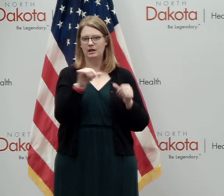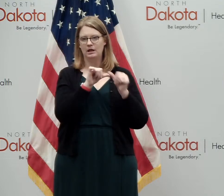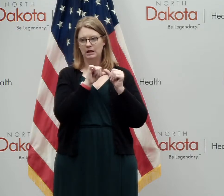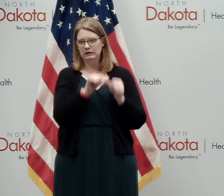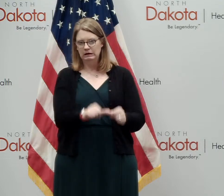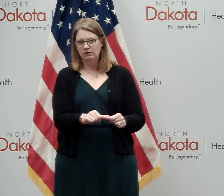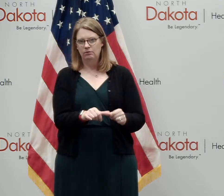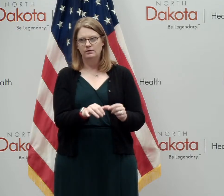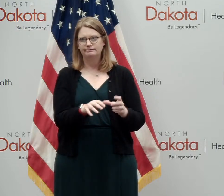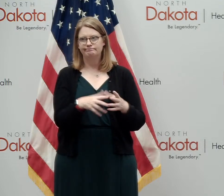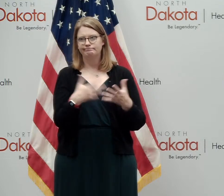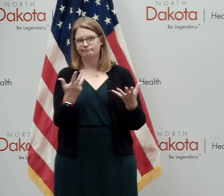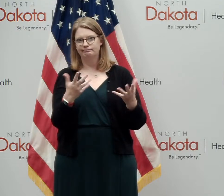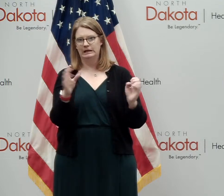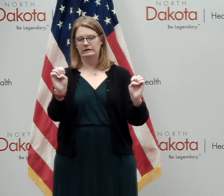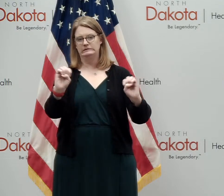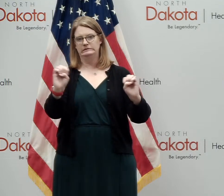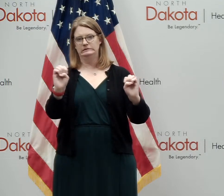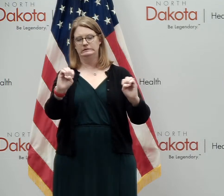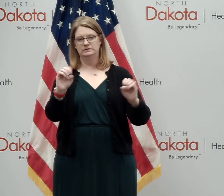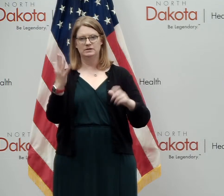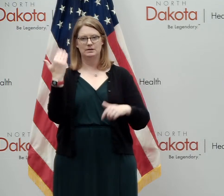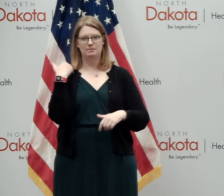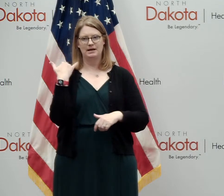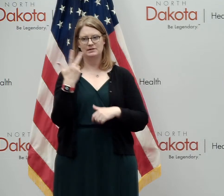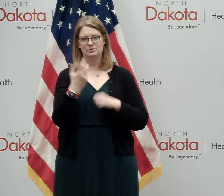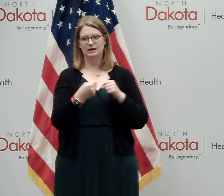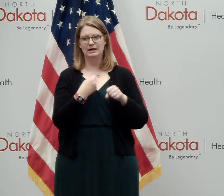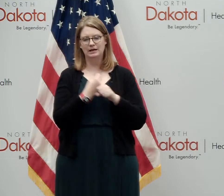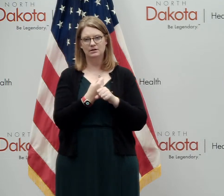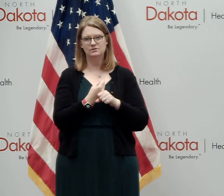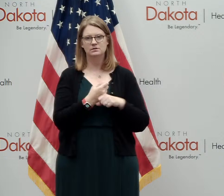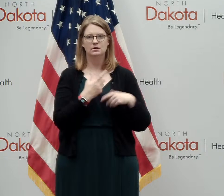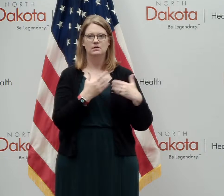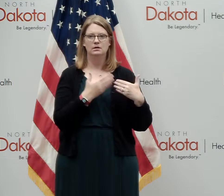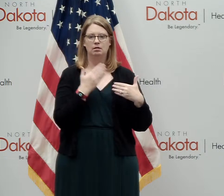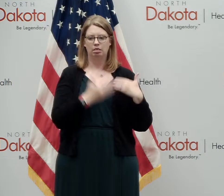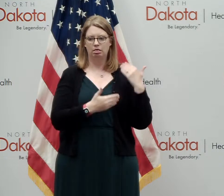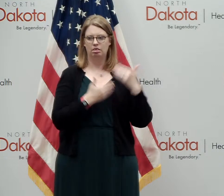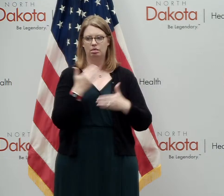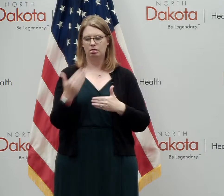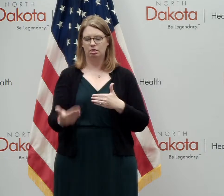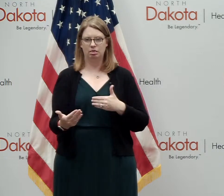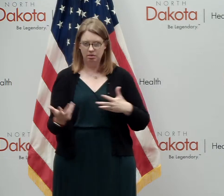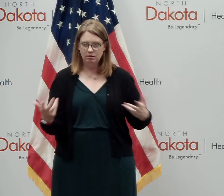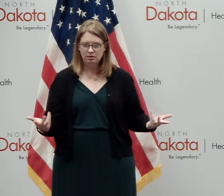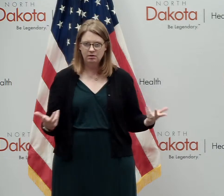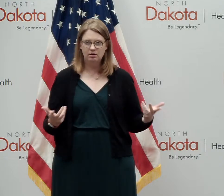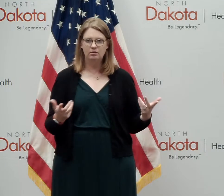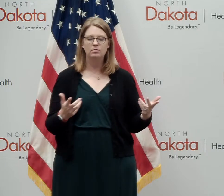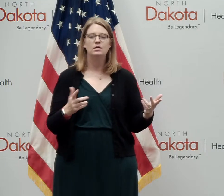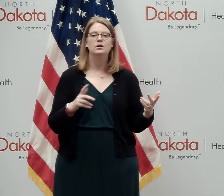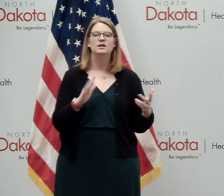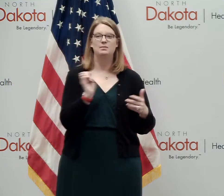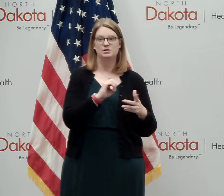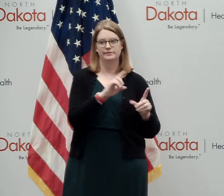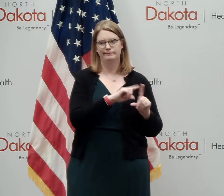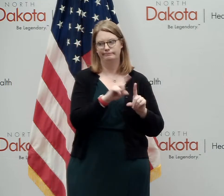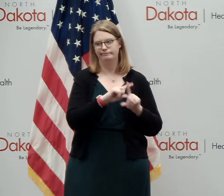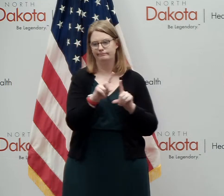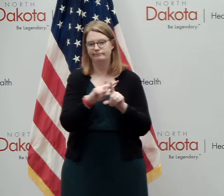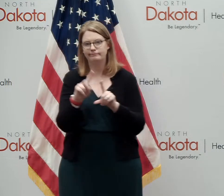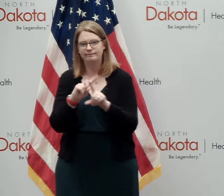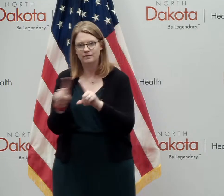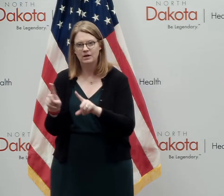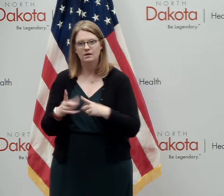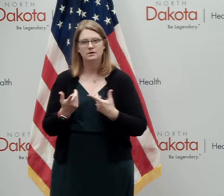continual state of emergency for the past 3 years, moving from one emergency to another, we do want everybody